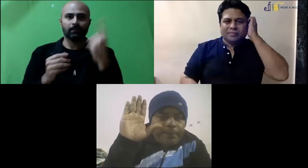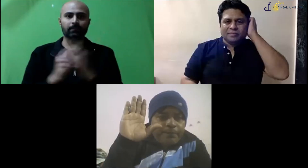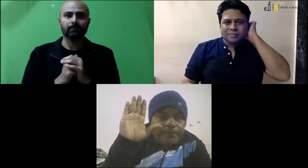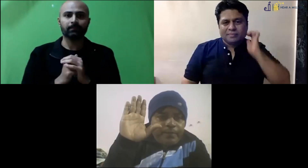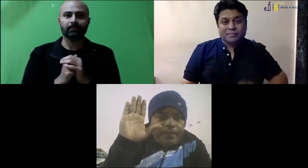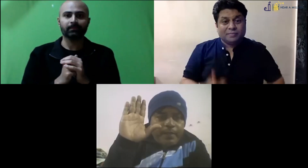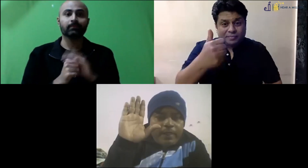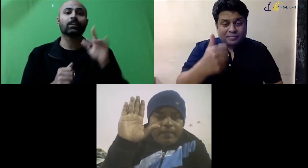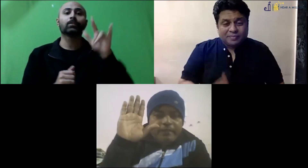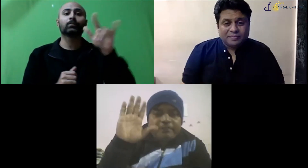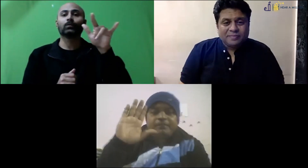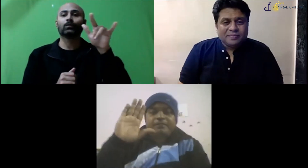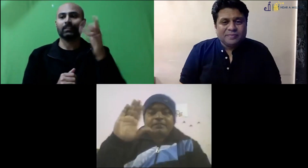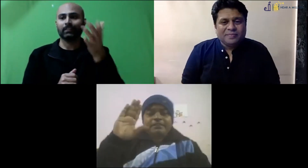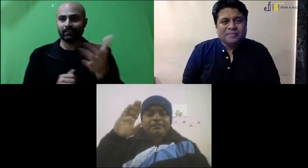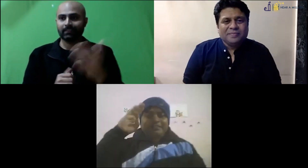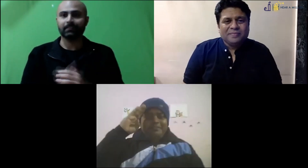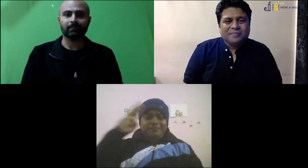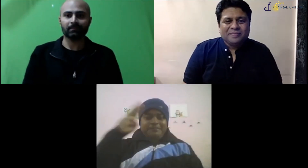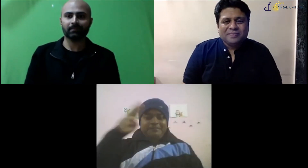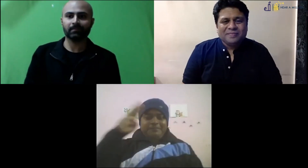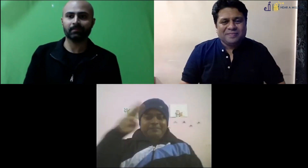Gautam, can we have the next one, please?